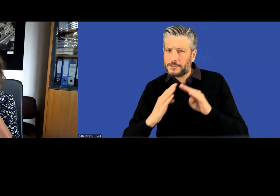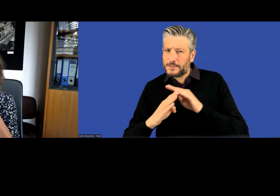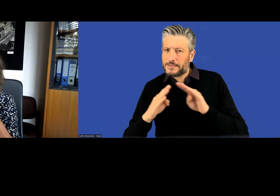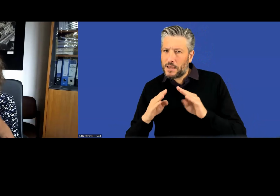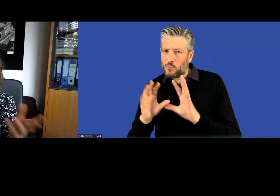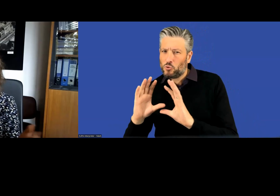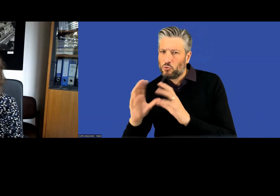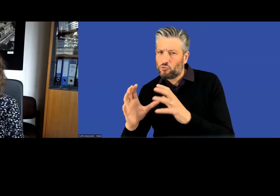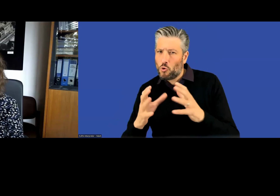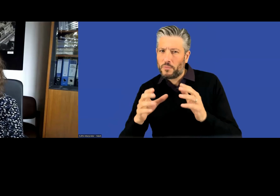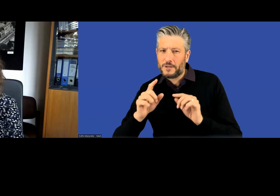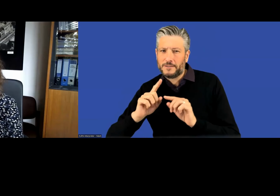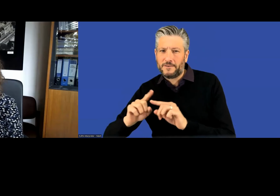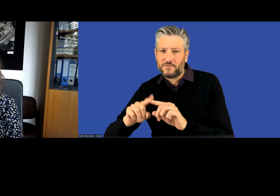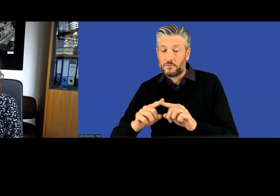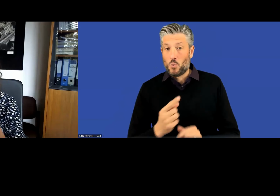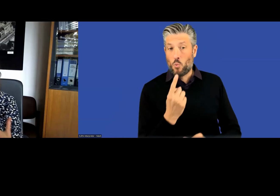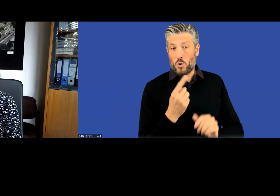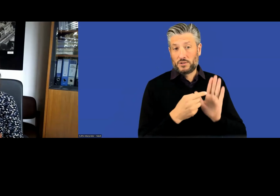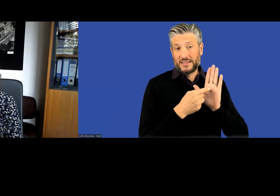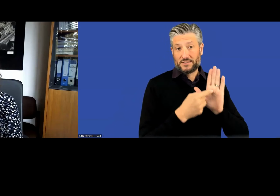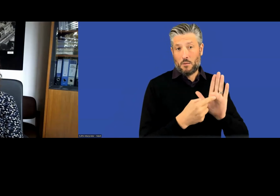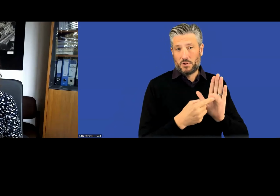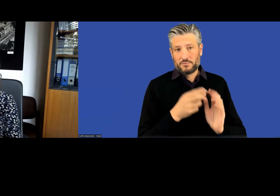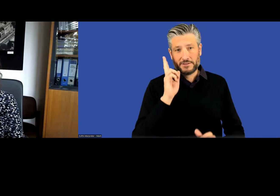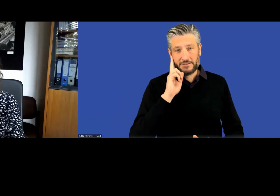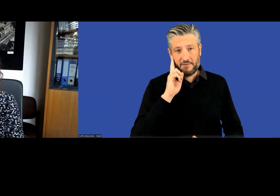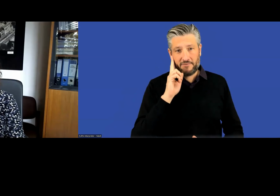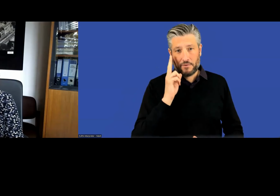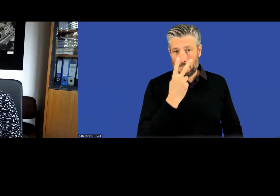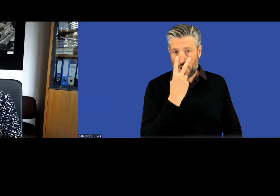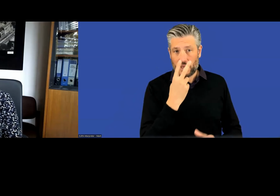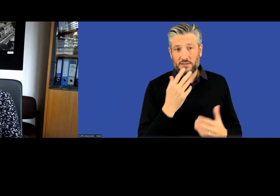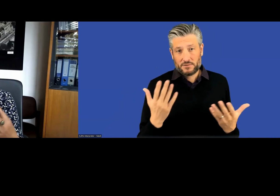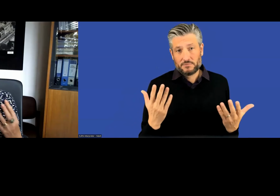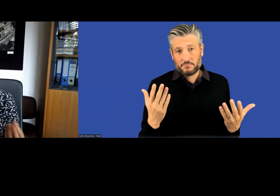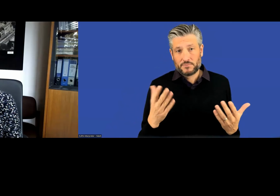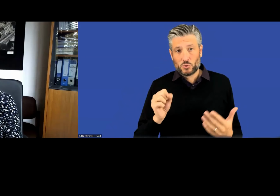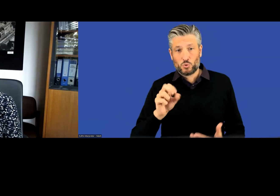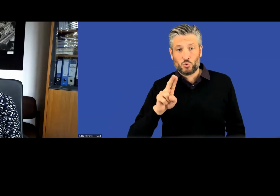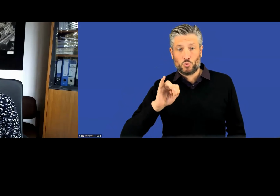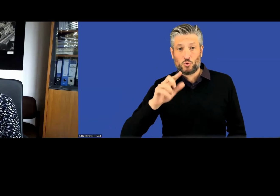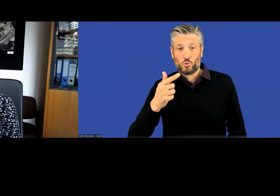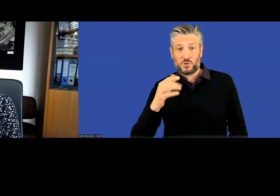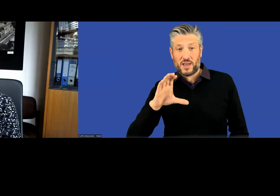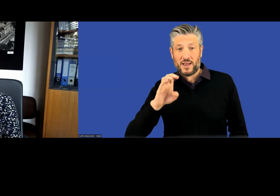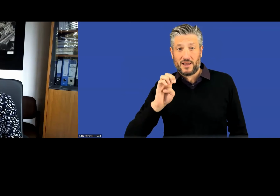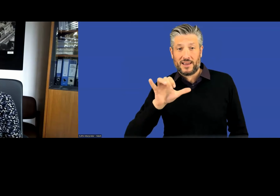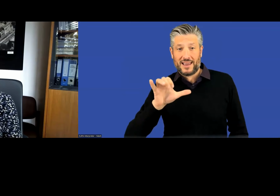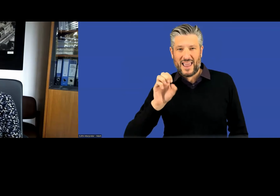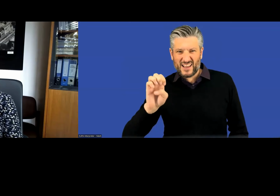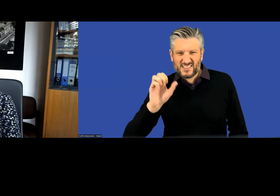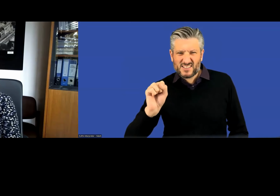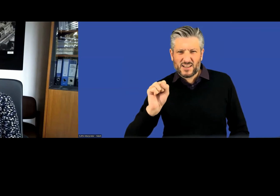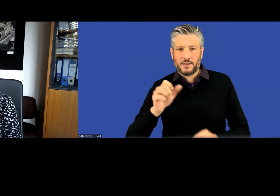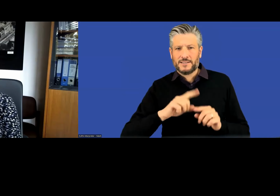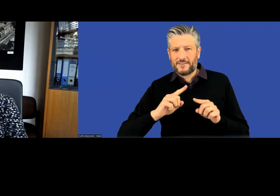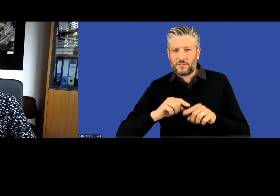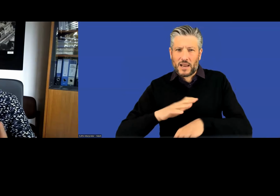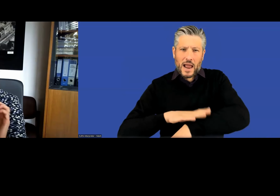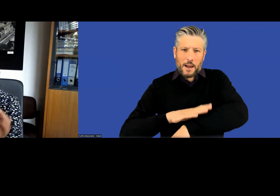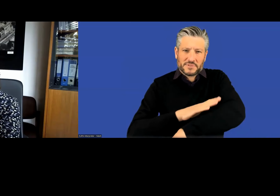one example, targeting the deaf-blind and looking at haptic equipment, as we saw. The Easy Reading project translated